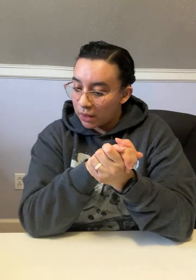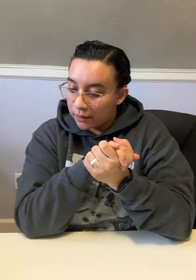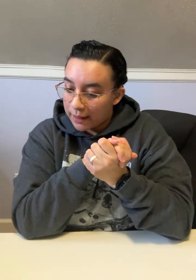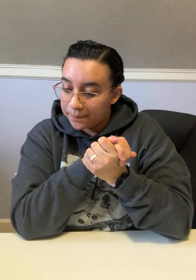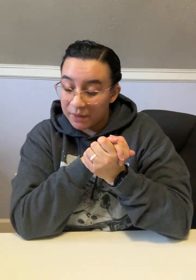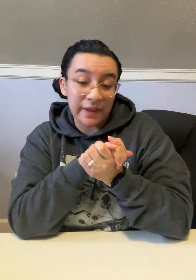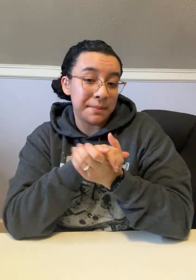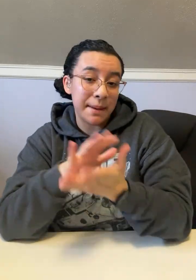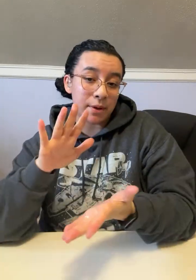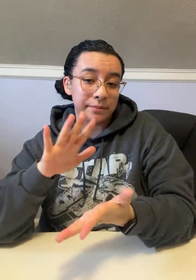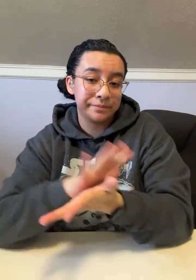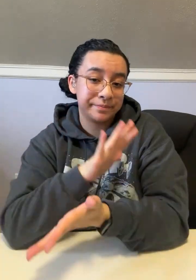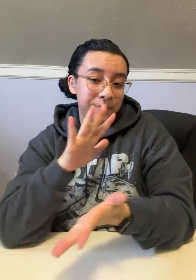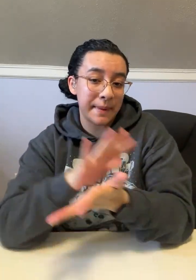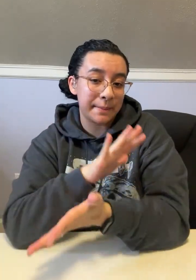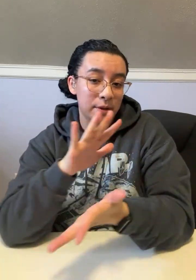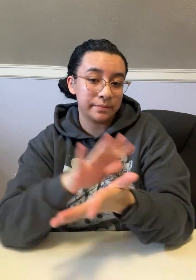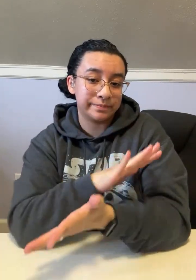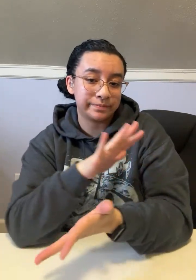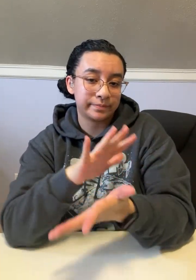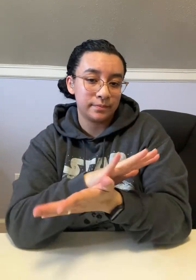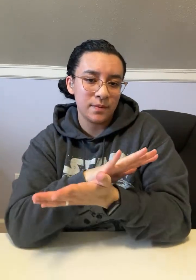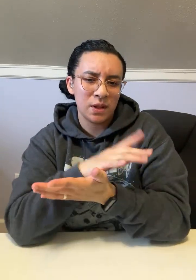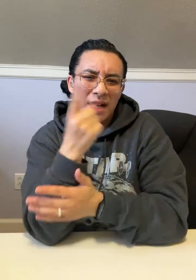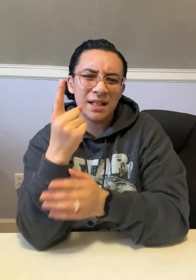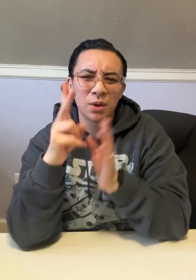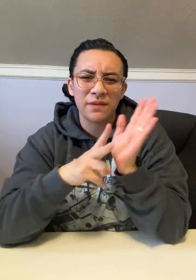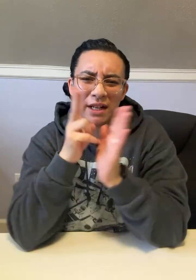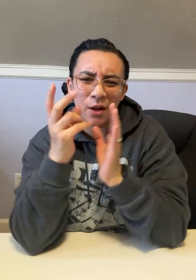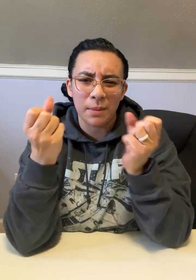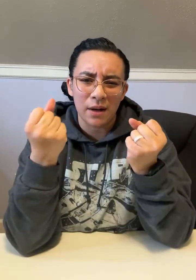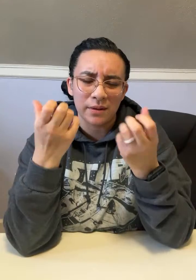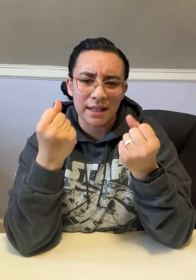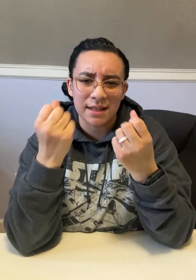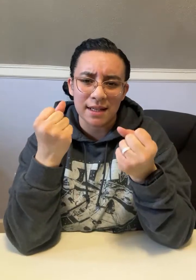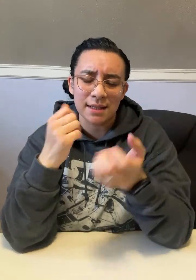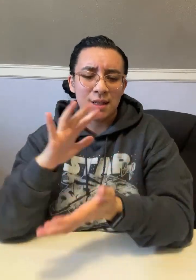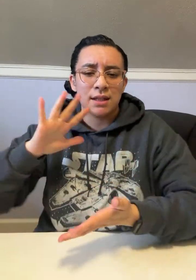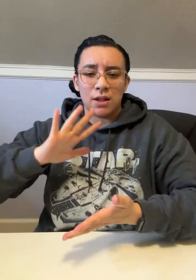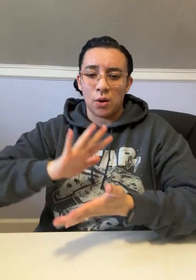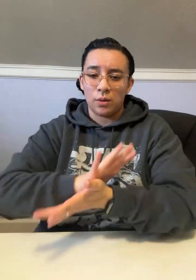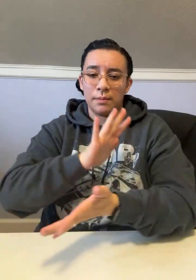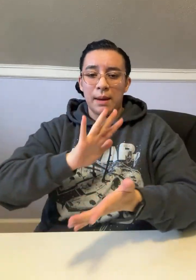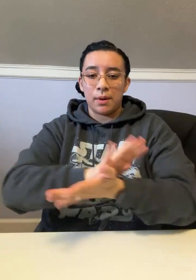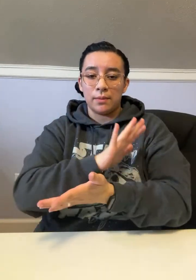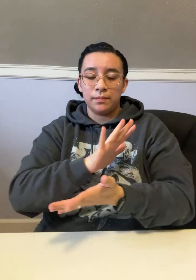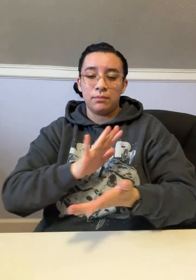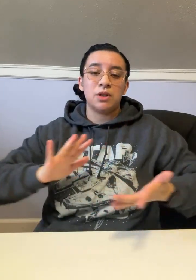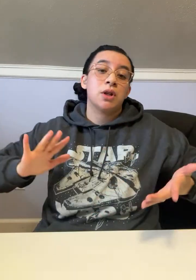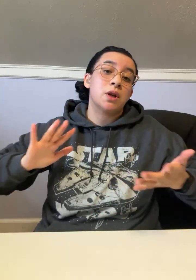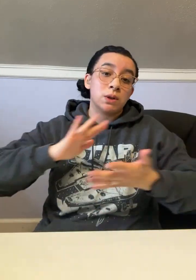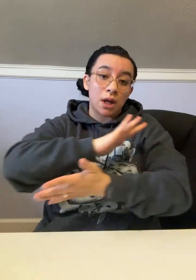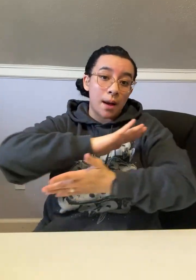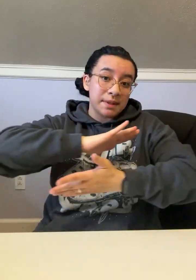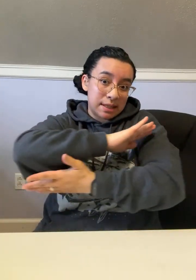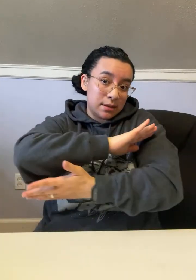Alright. And then paper. Paper. So I did one video about that sign. So paper. Make sure it goes the opposite.